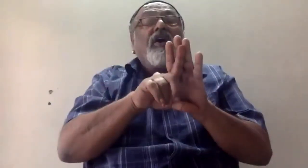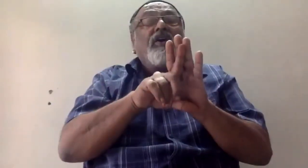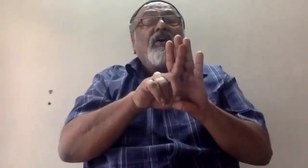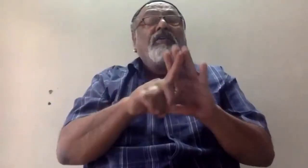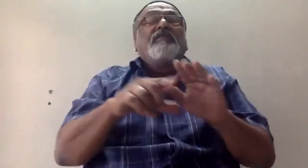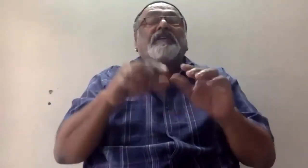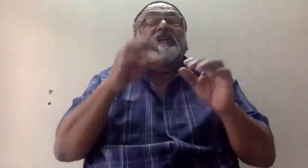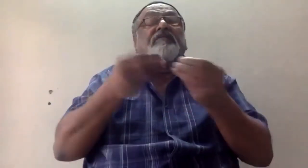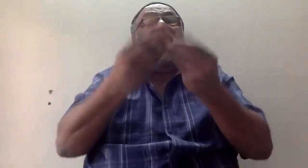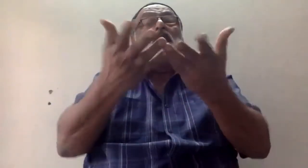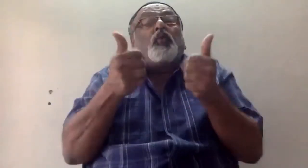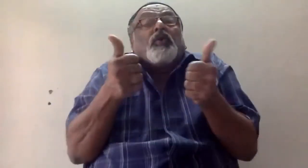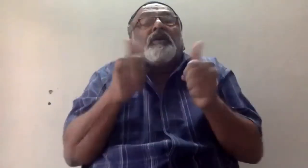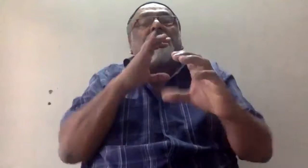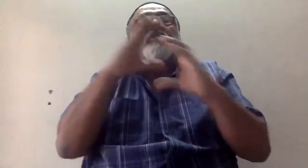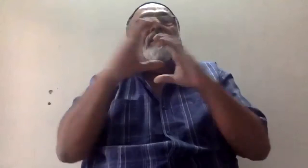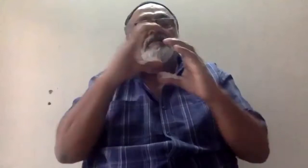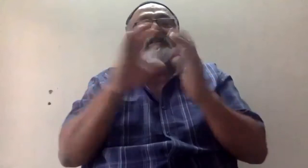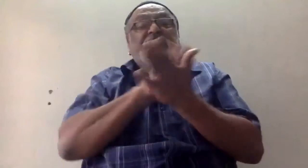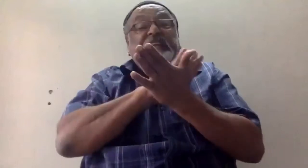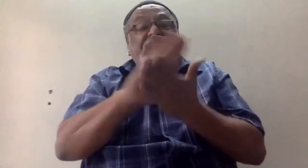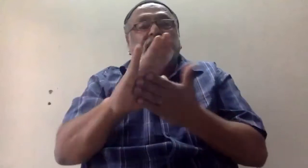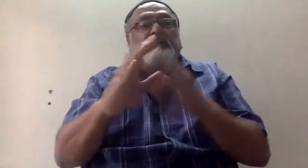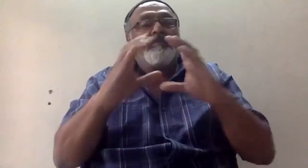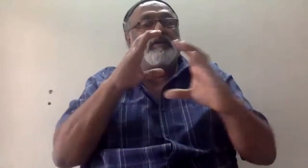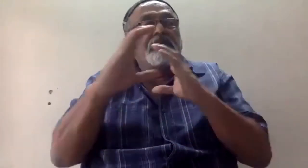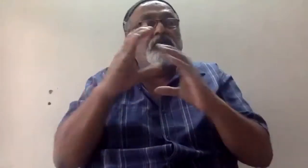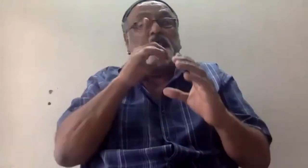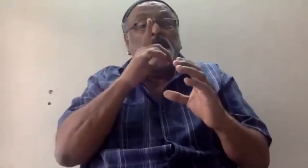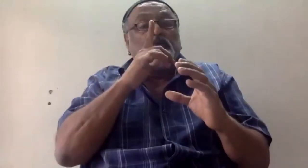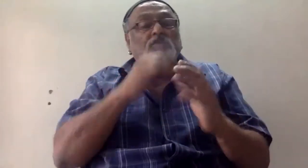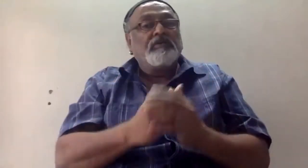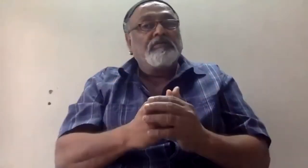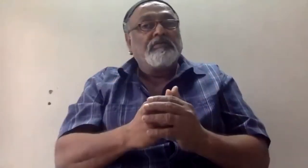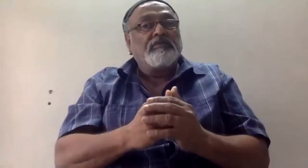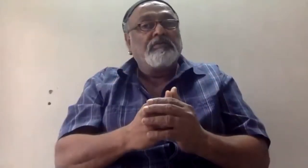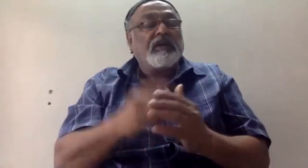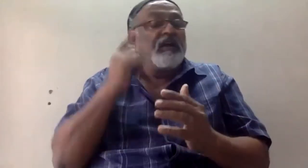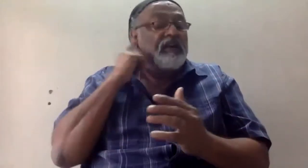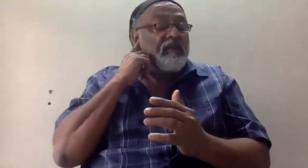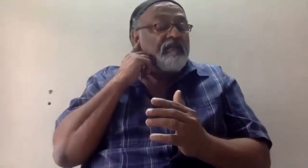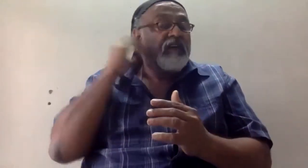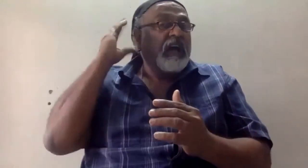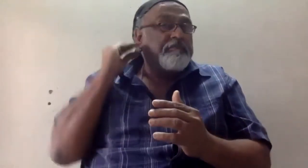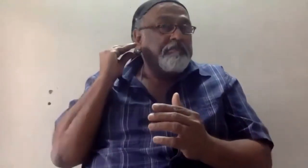often this communication isn't there, especially for people who are hard of hearing, people who have